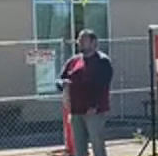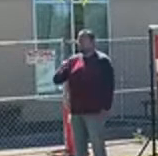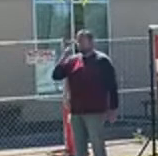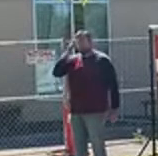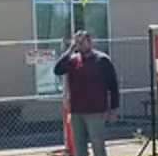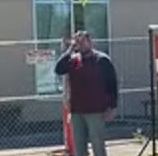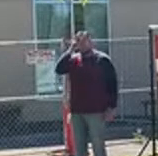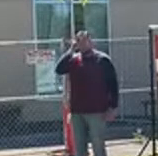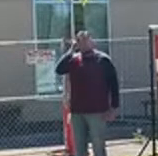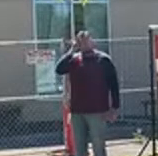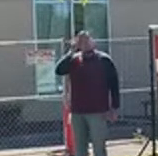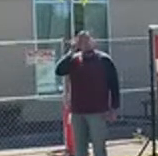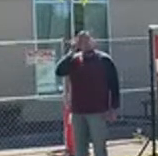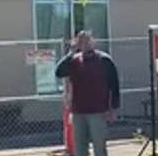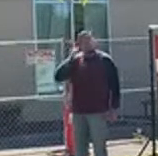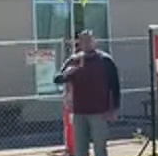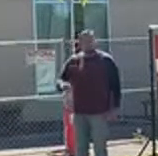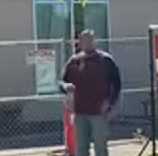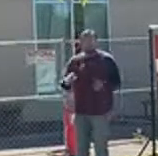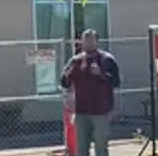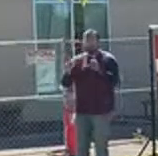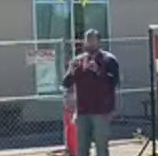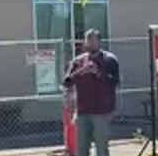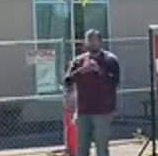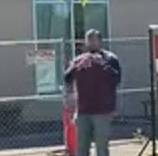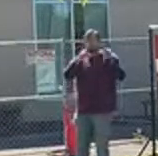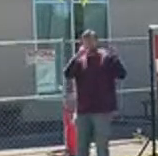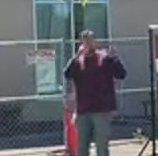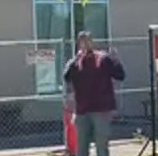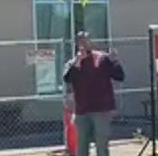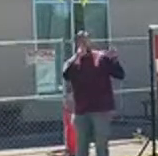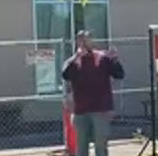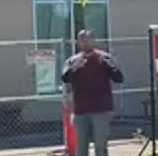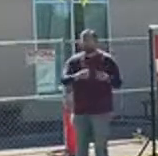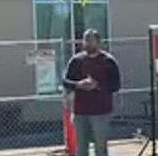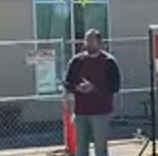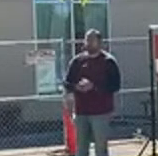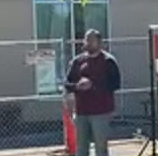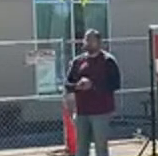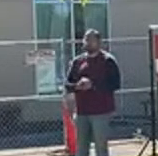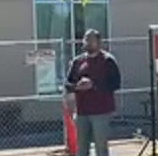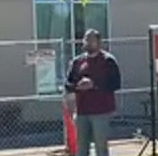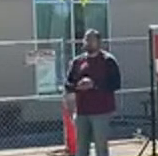All right, so first, let's go ahead and pause for a quick photo.